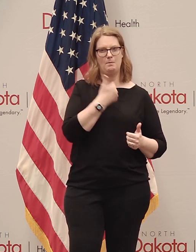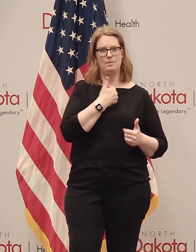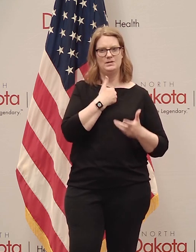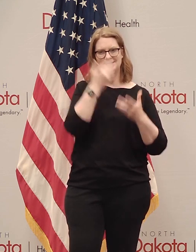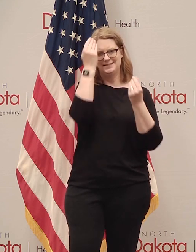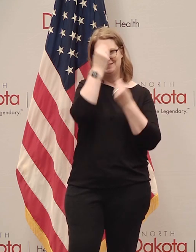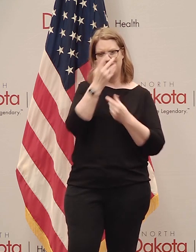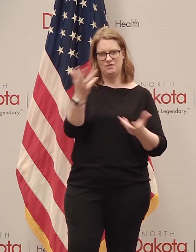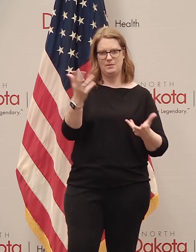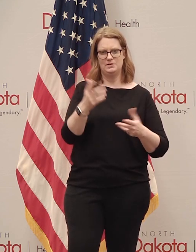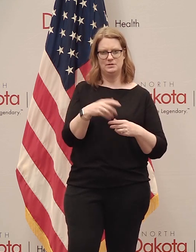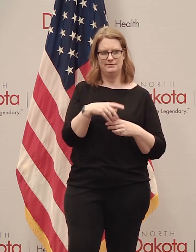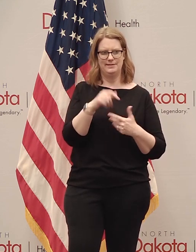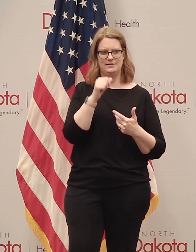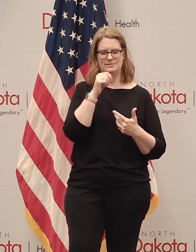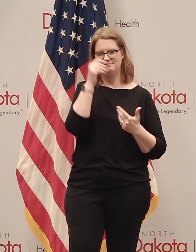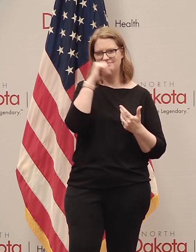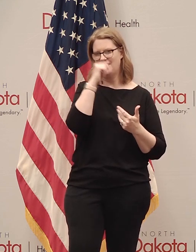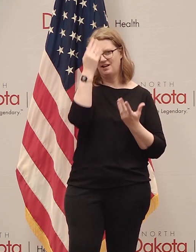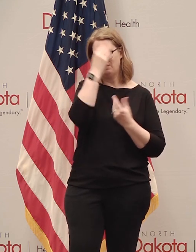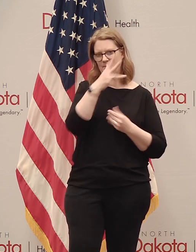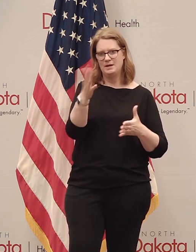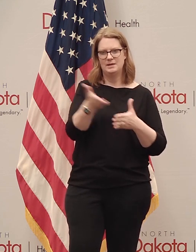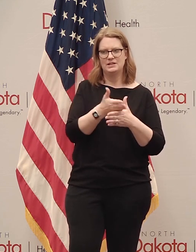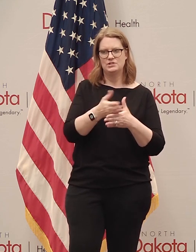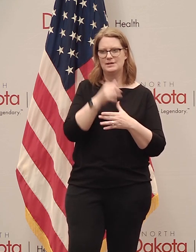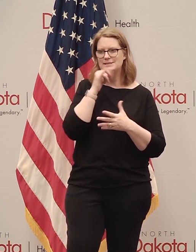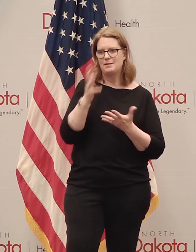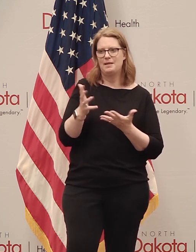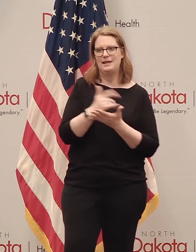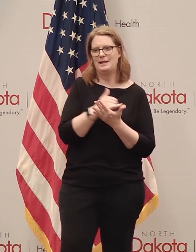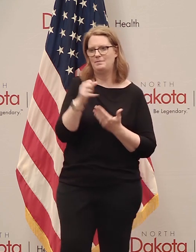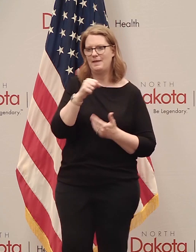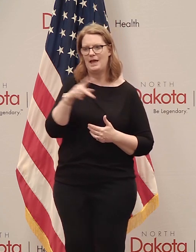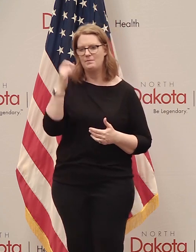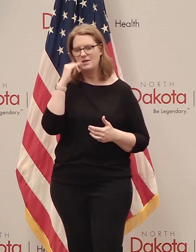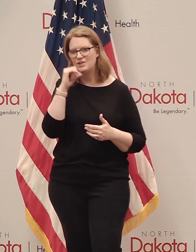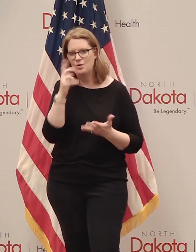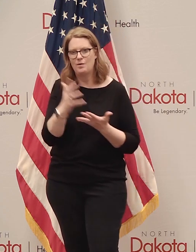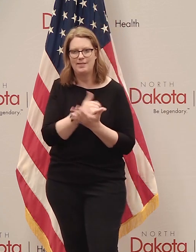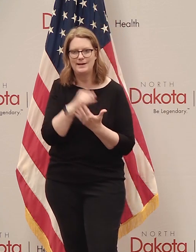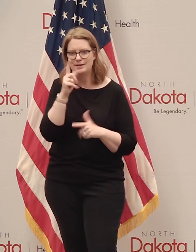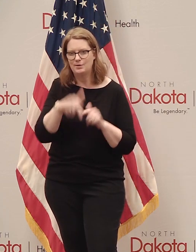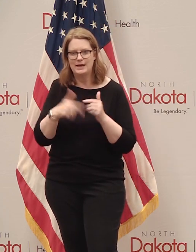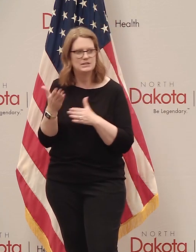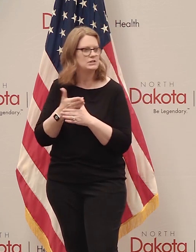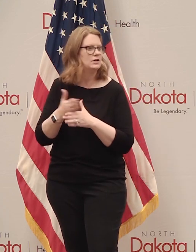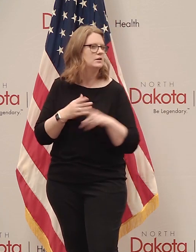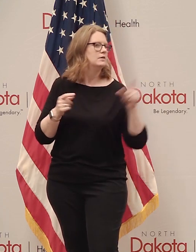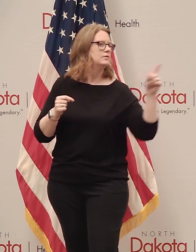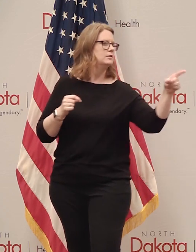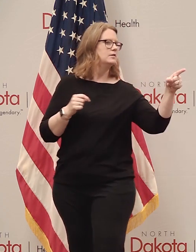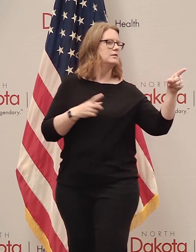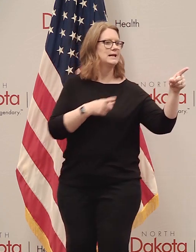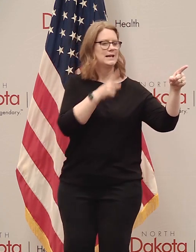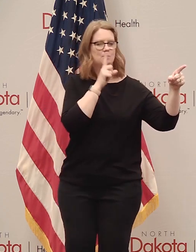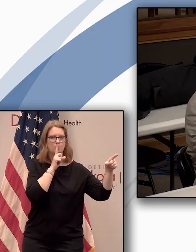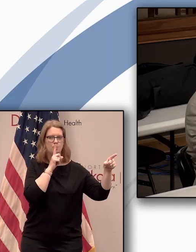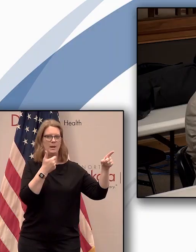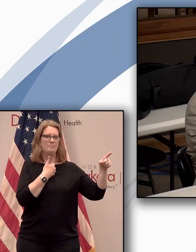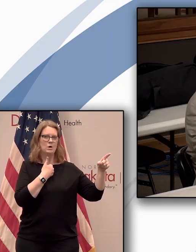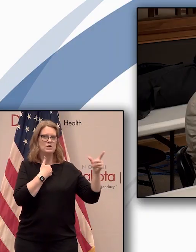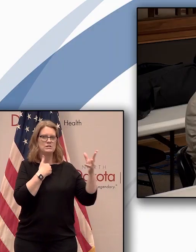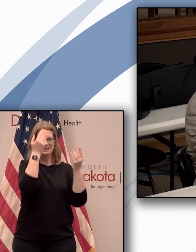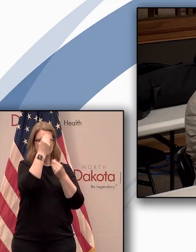data being shared. It's not being collected by the app, and if you don't collect it, you can't share it. So, in all fairness, it doesn't say personal